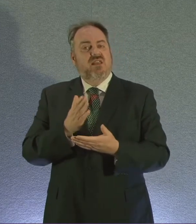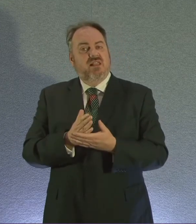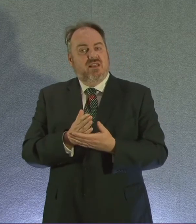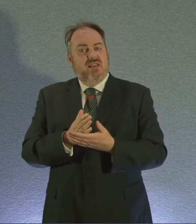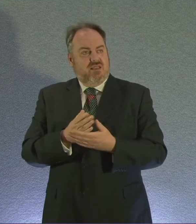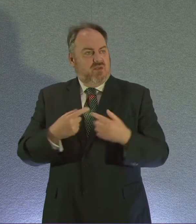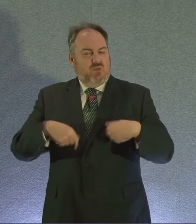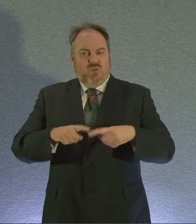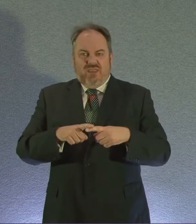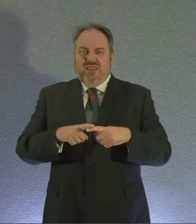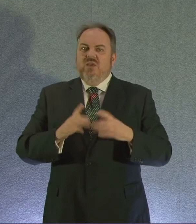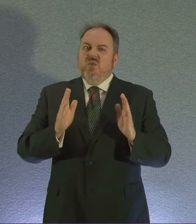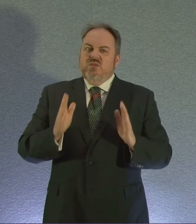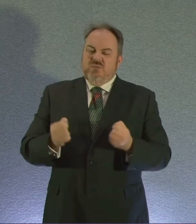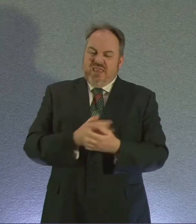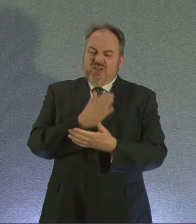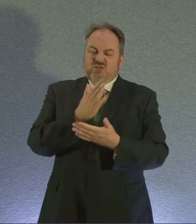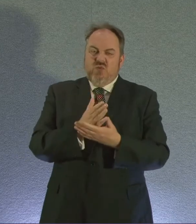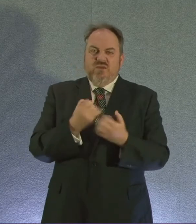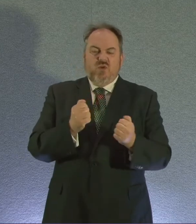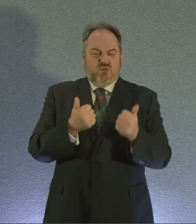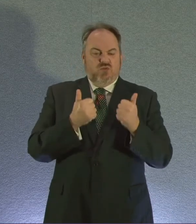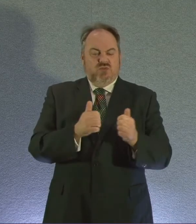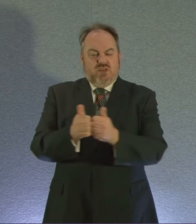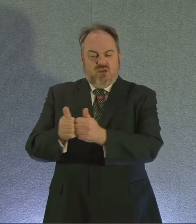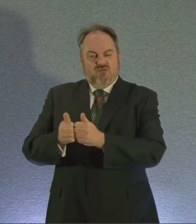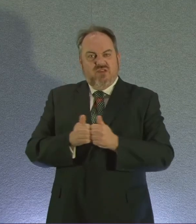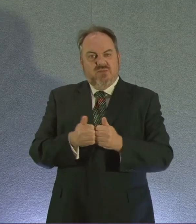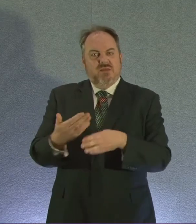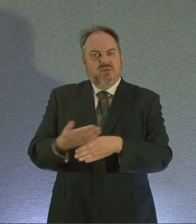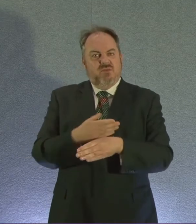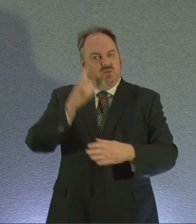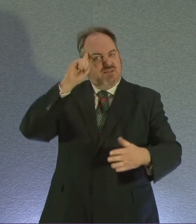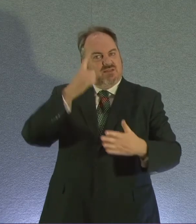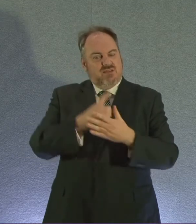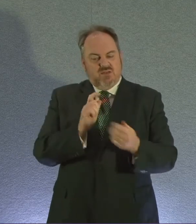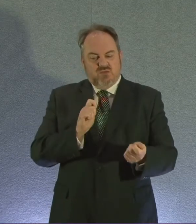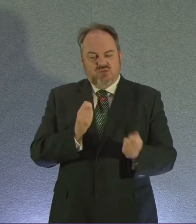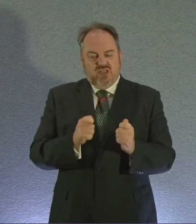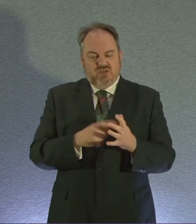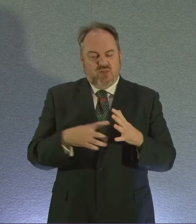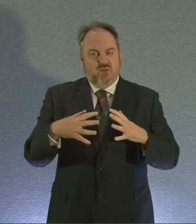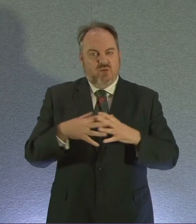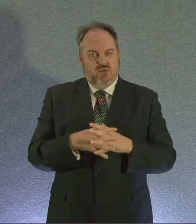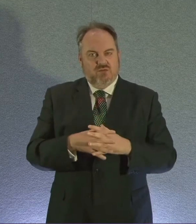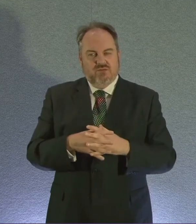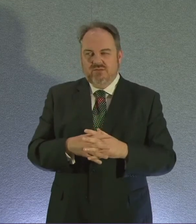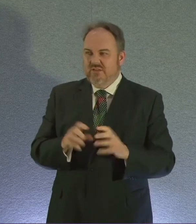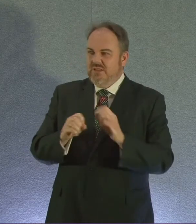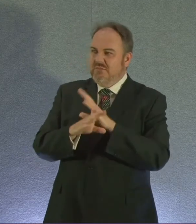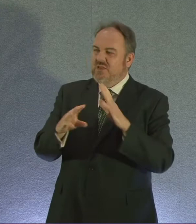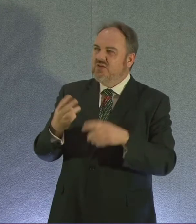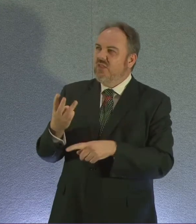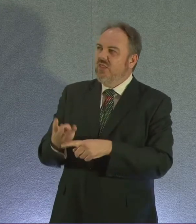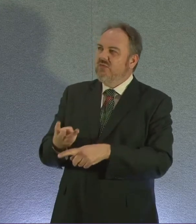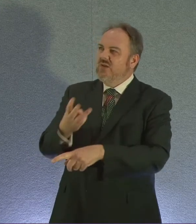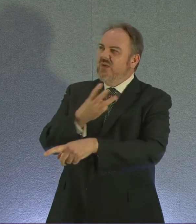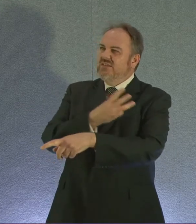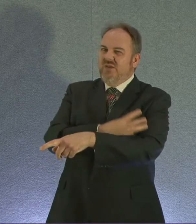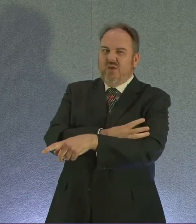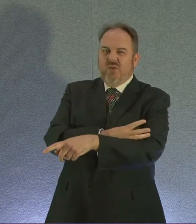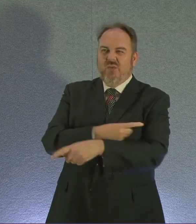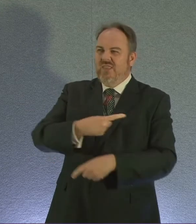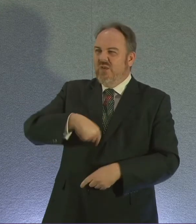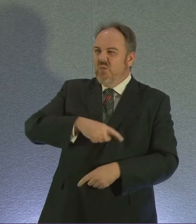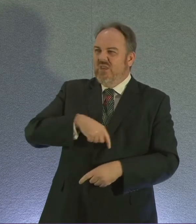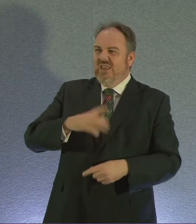that sense of consensus. 3 weeks ago, Presiding Officer, if you'd told me that we'd be living in a Scotland now where members of the public would have to account for